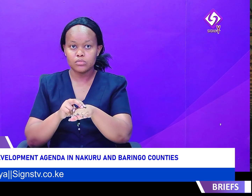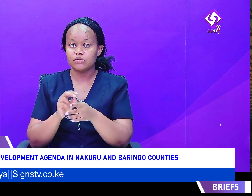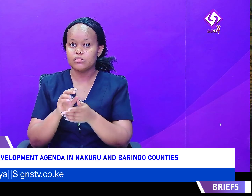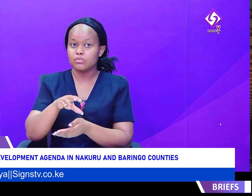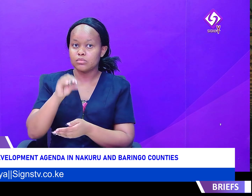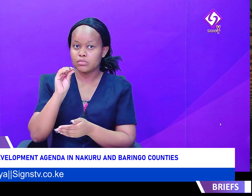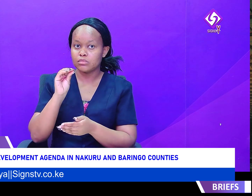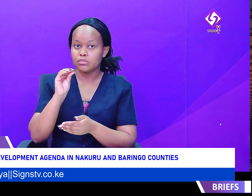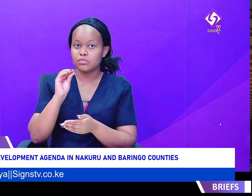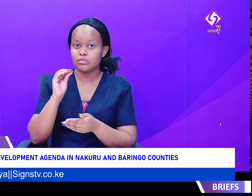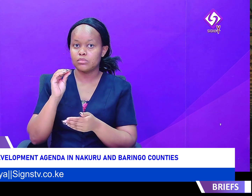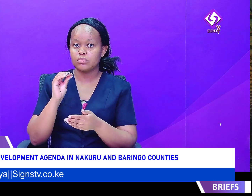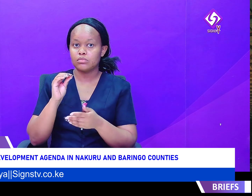financing, including the proposed